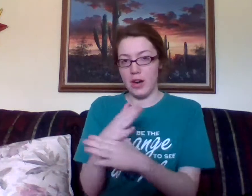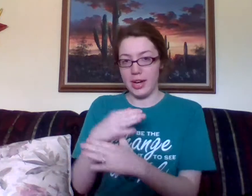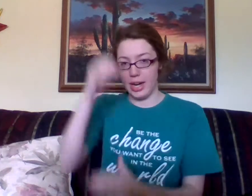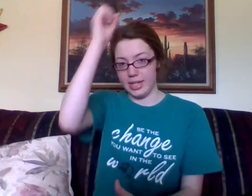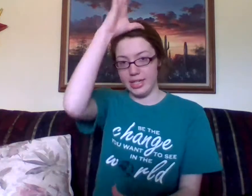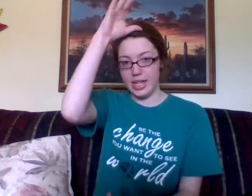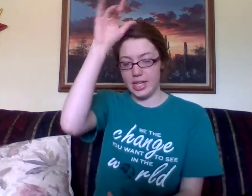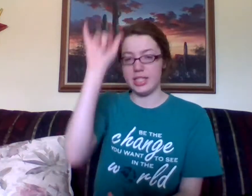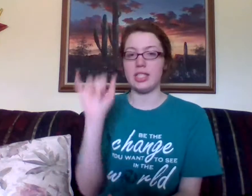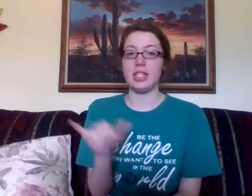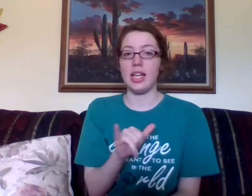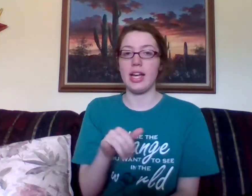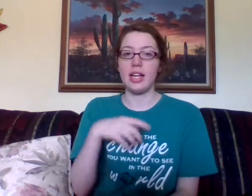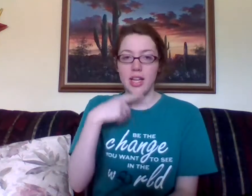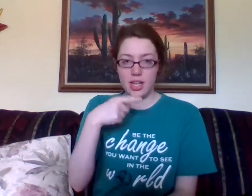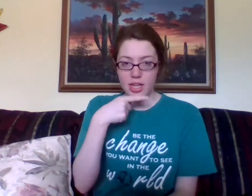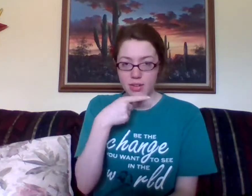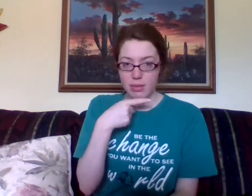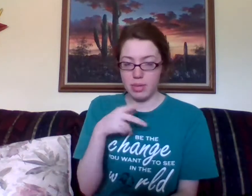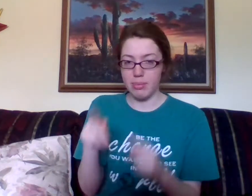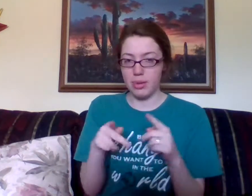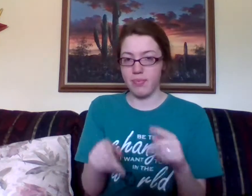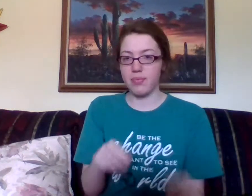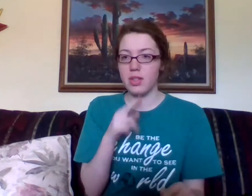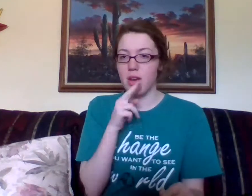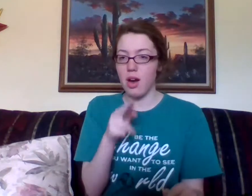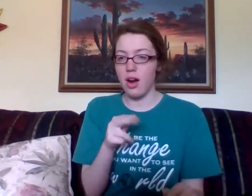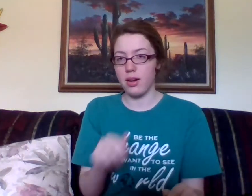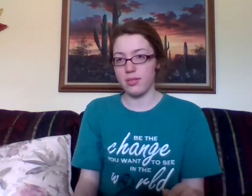sharing ideas like hearing people are.